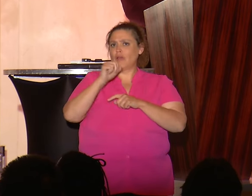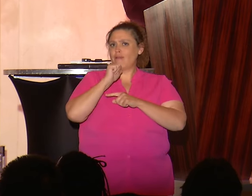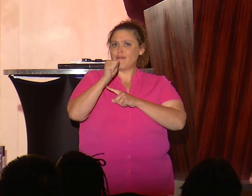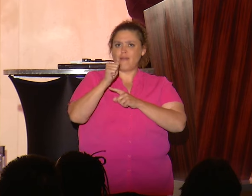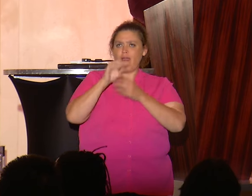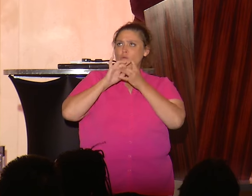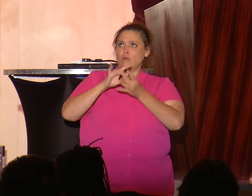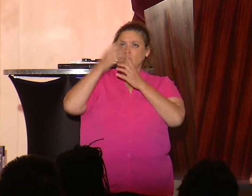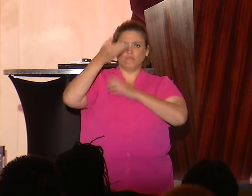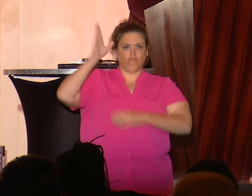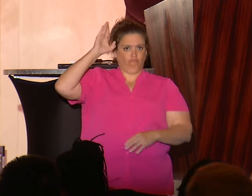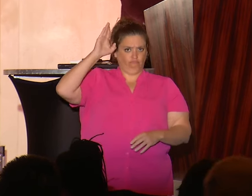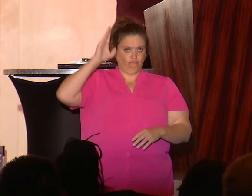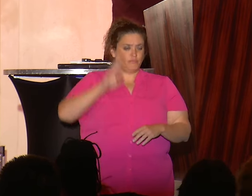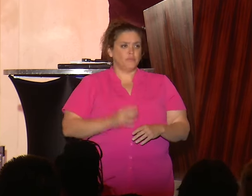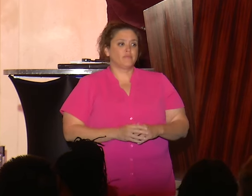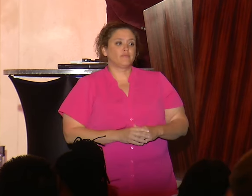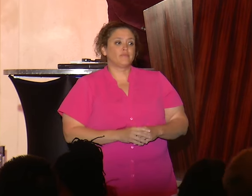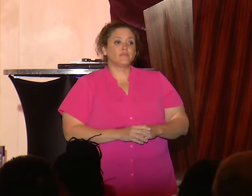supernatural.